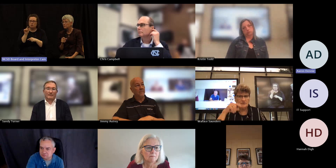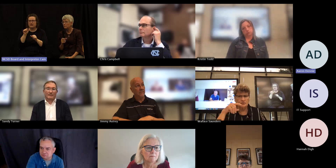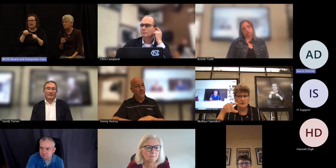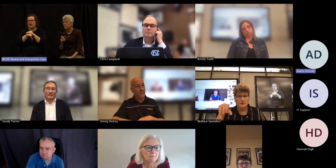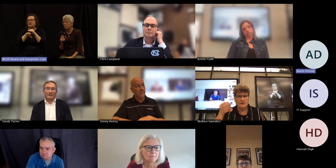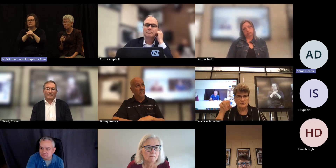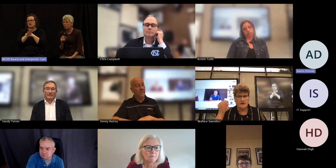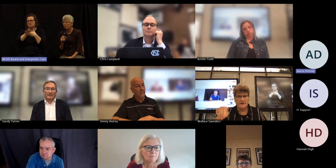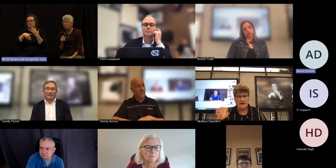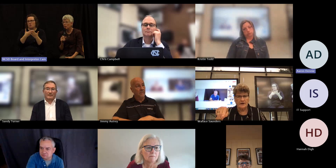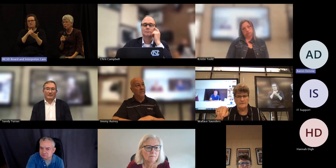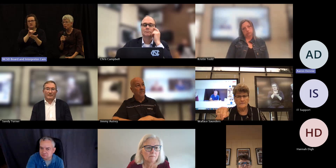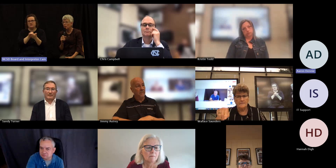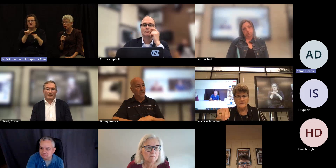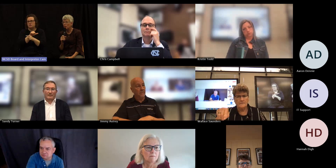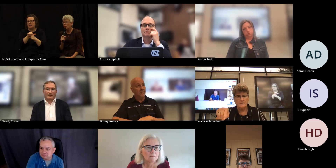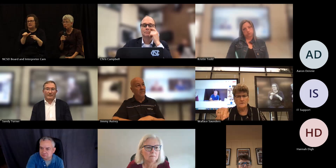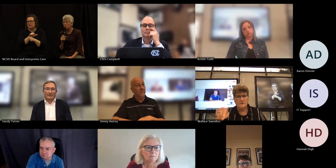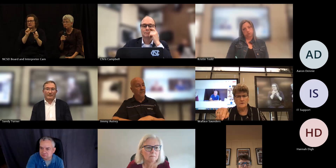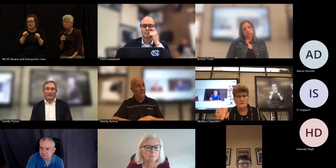Tammy, did you get that?